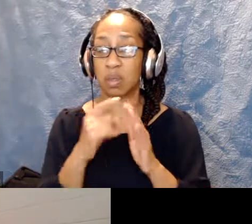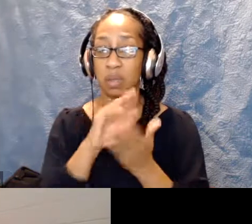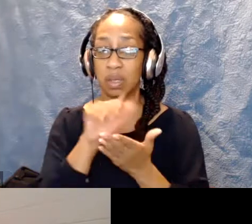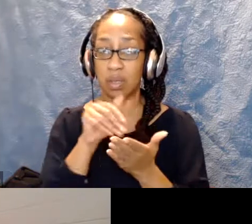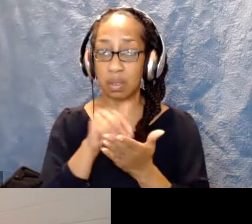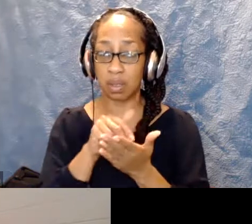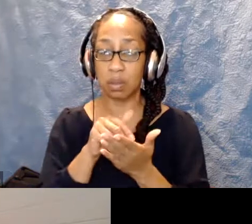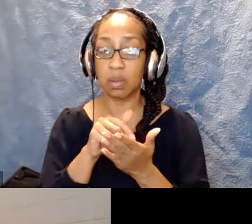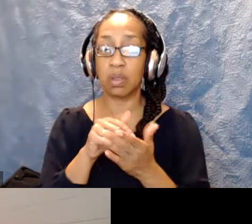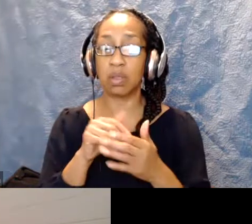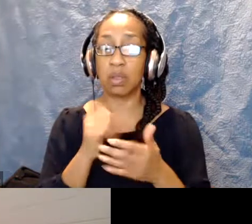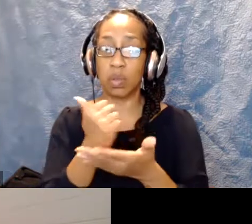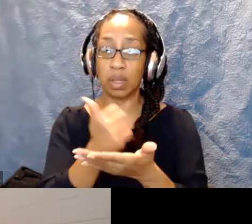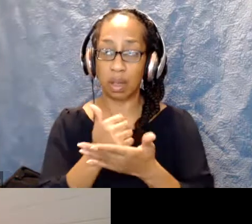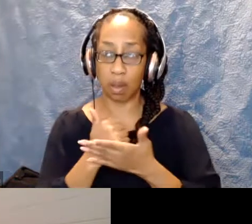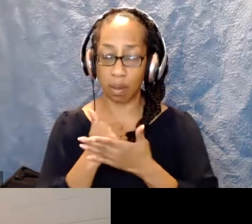a huge help as well.